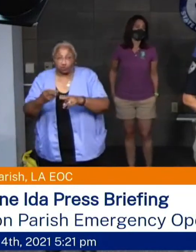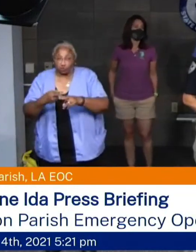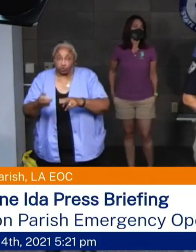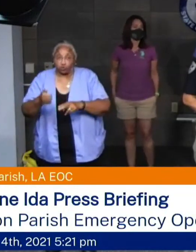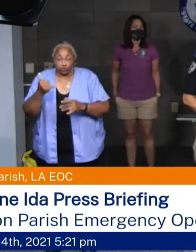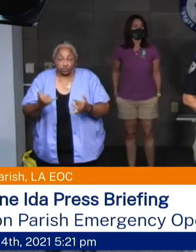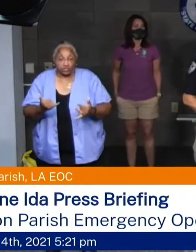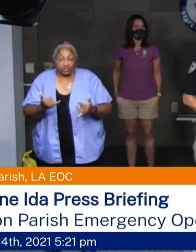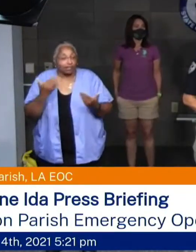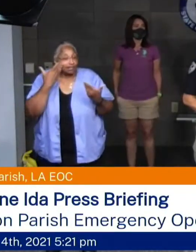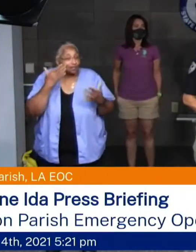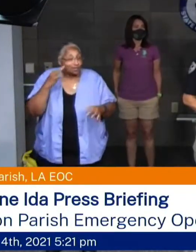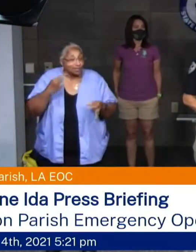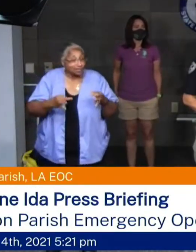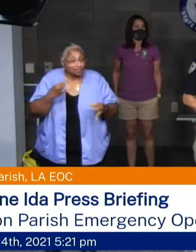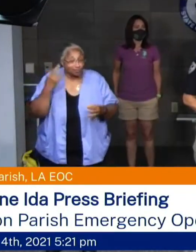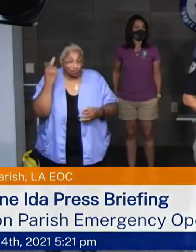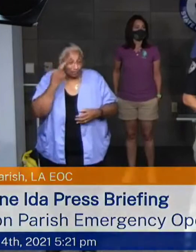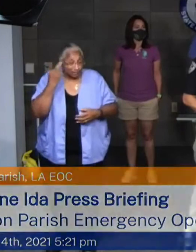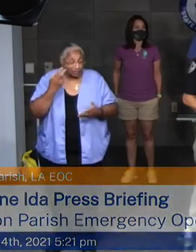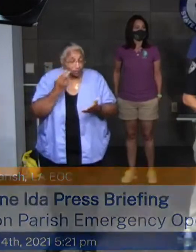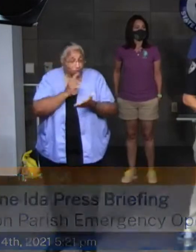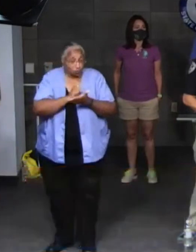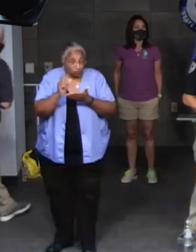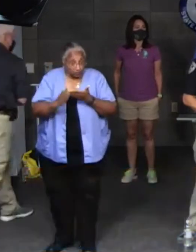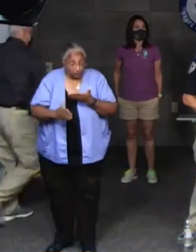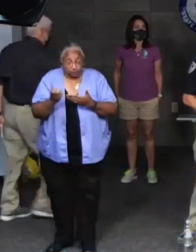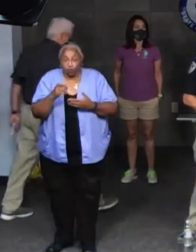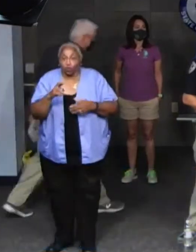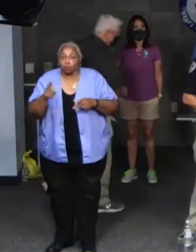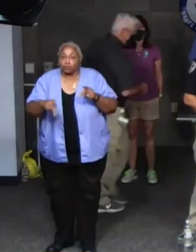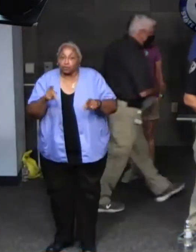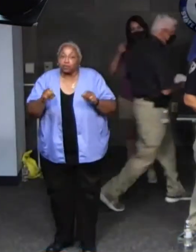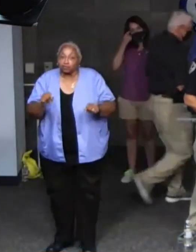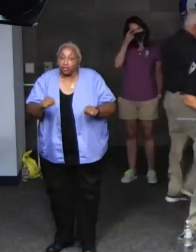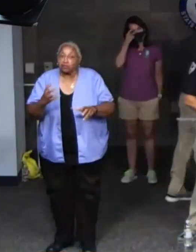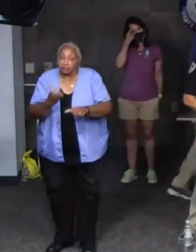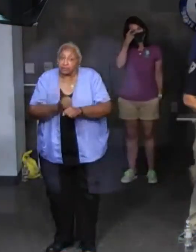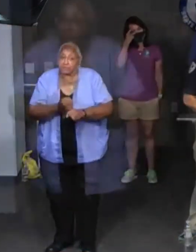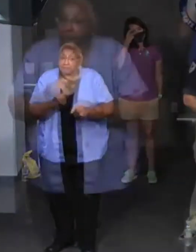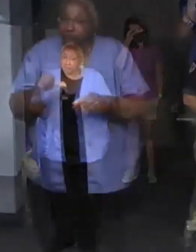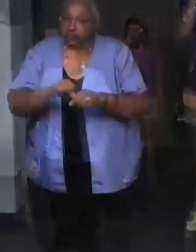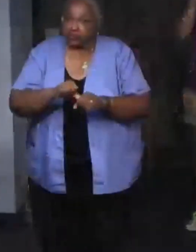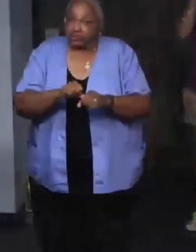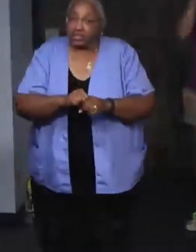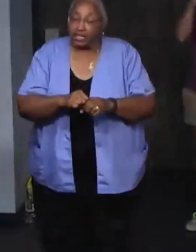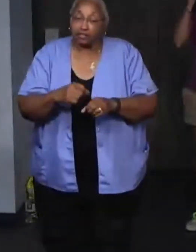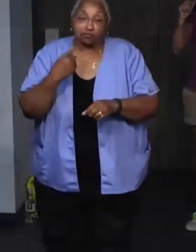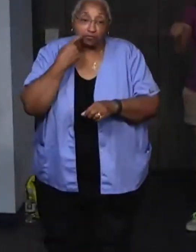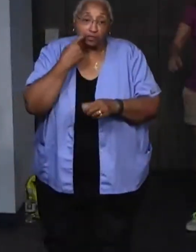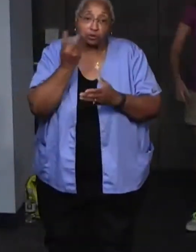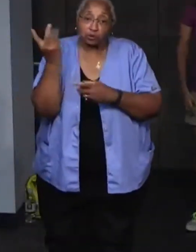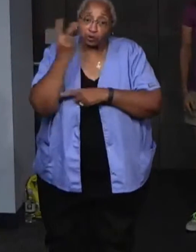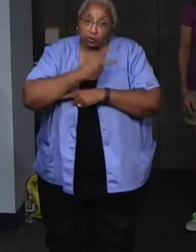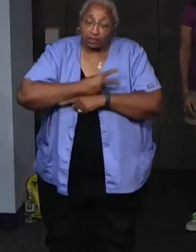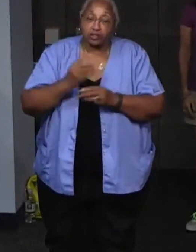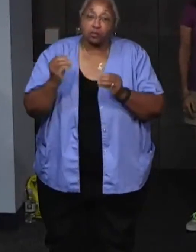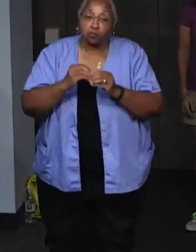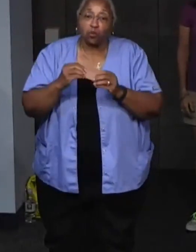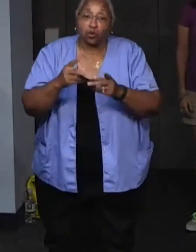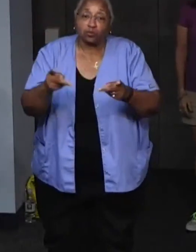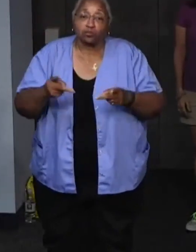I don't know if it's the weekend, but obviously people were able to get gas over the last 2 days. More stations are opening up, but it's